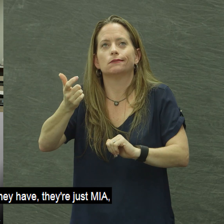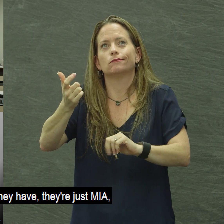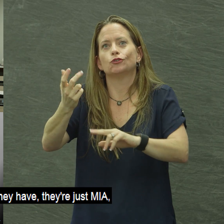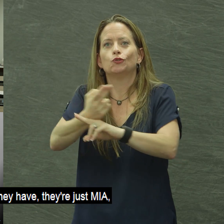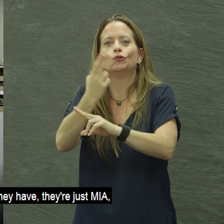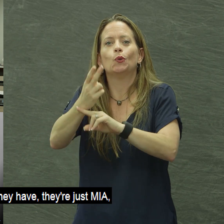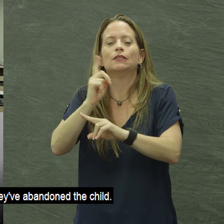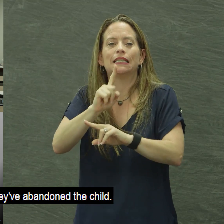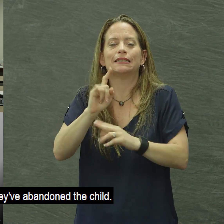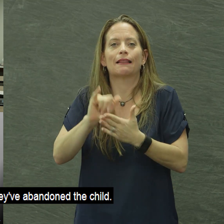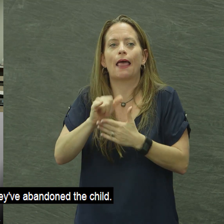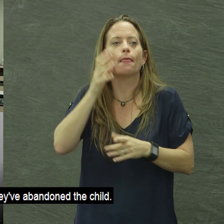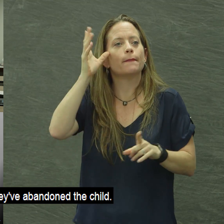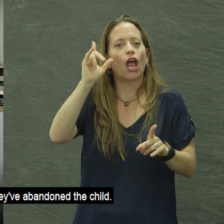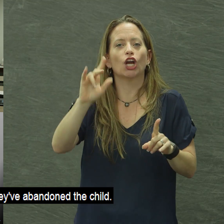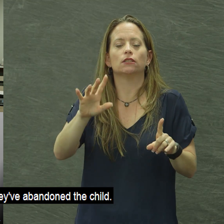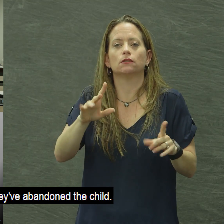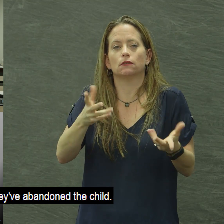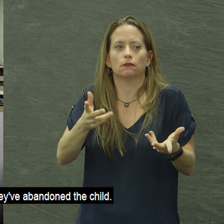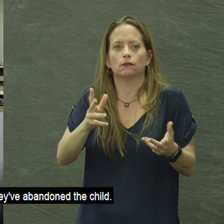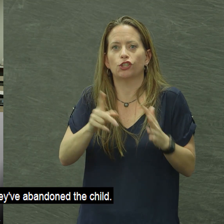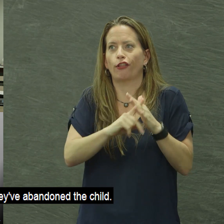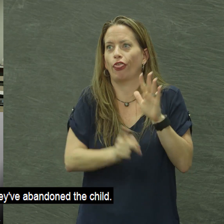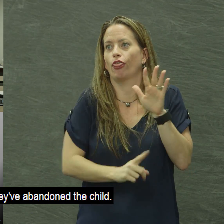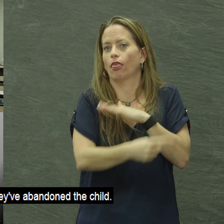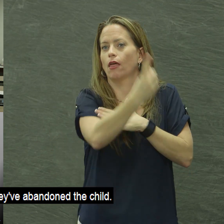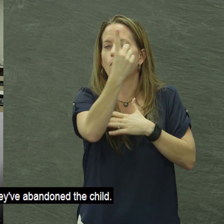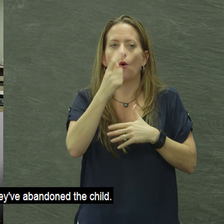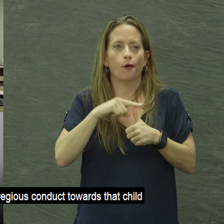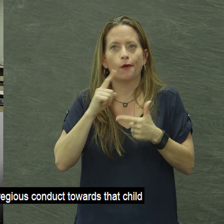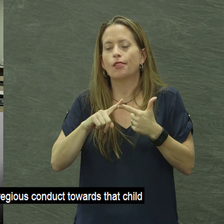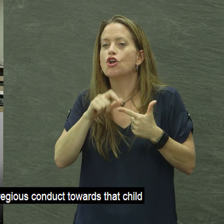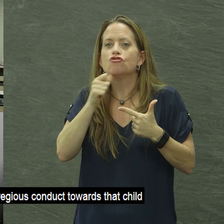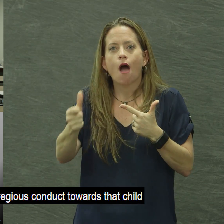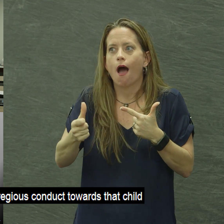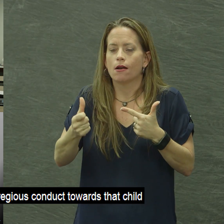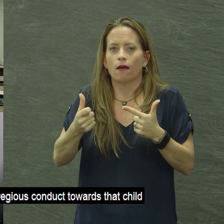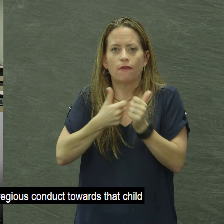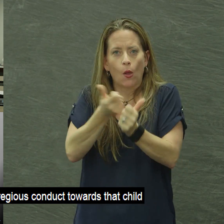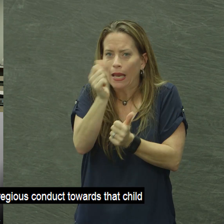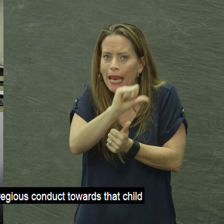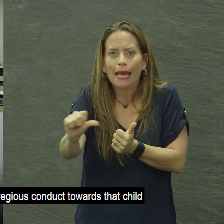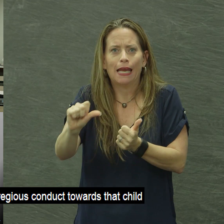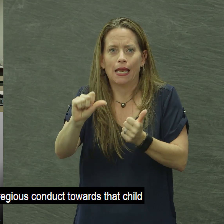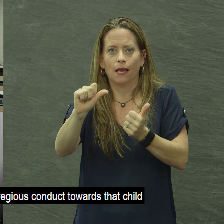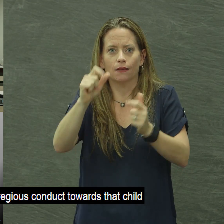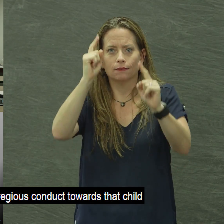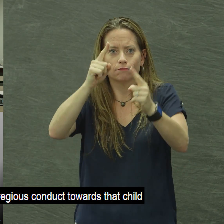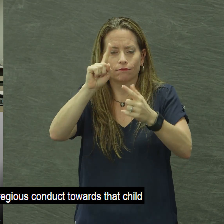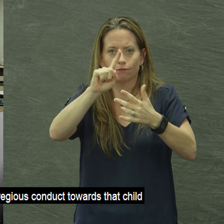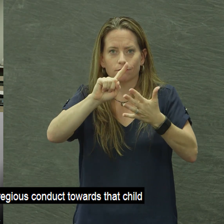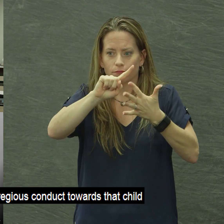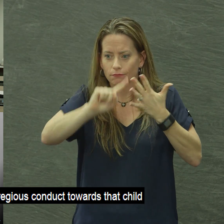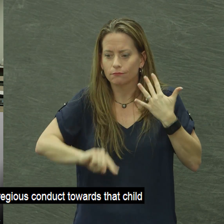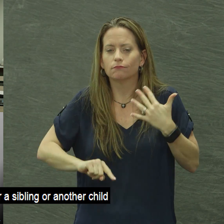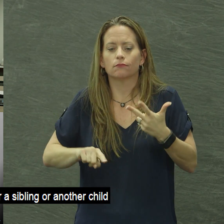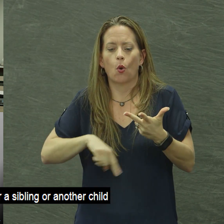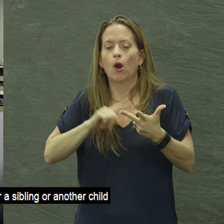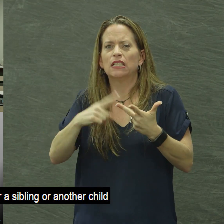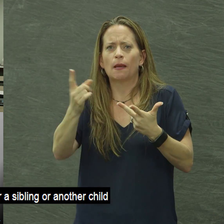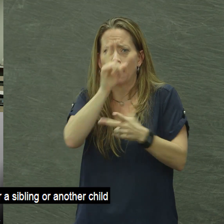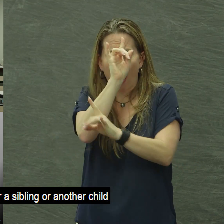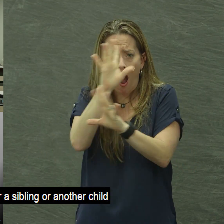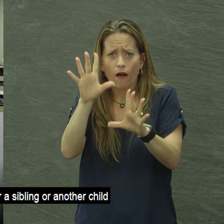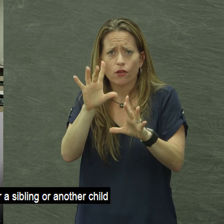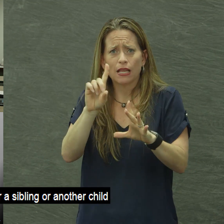They're just MIA. They've abandoned the child. Some egregious conduct towards that child,